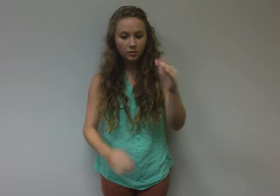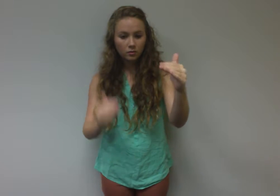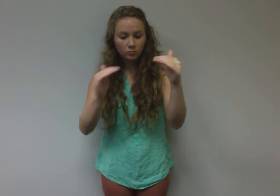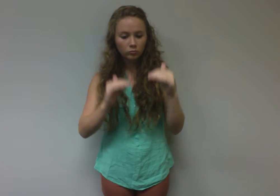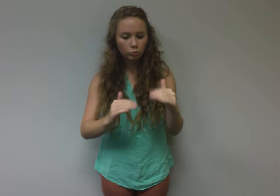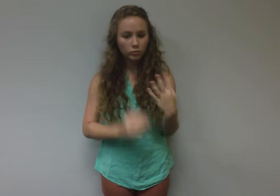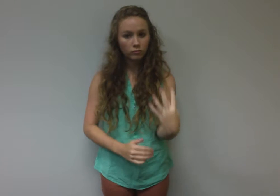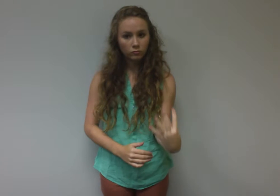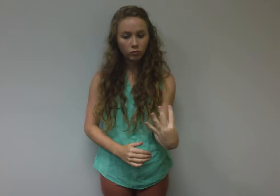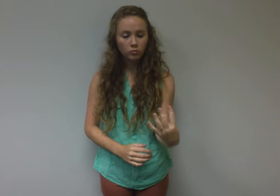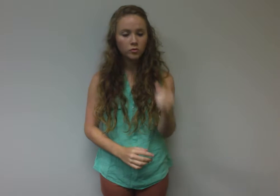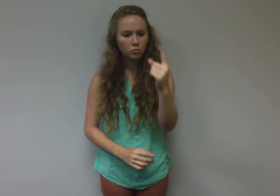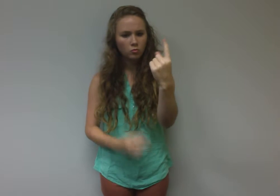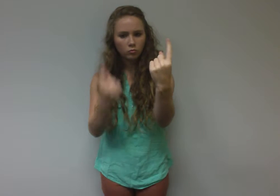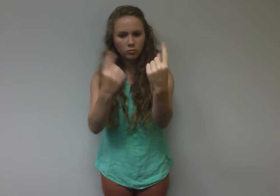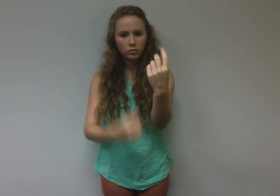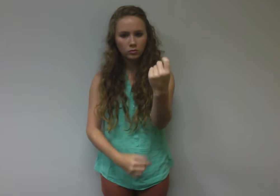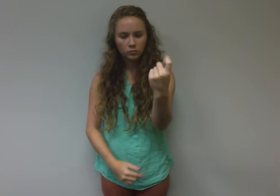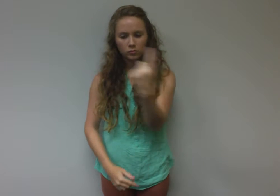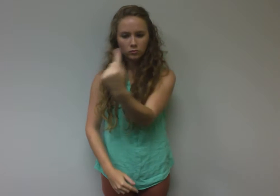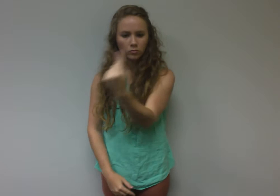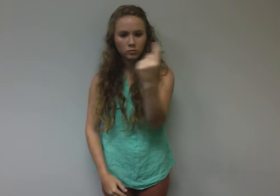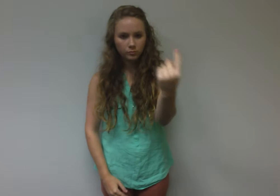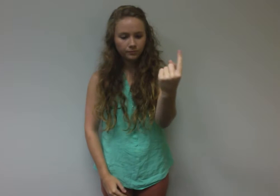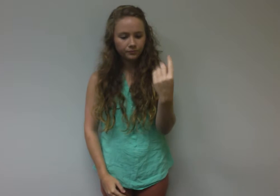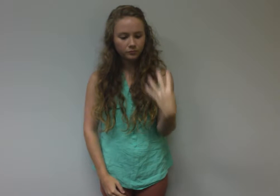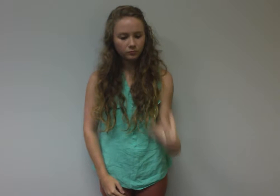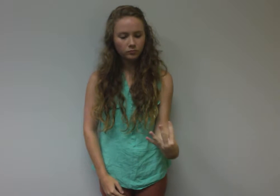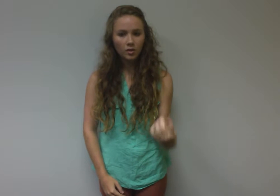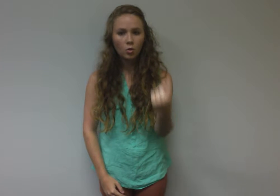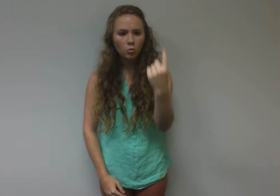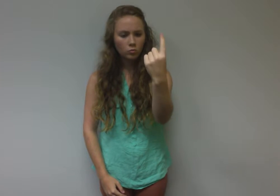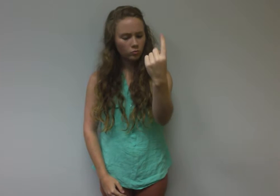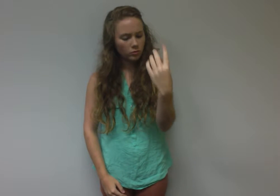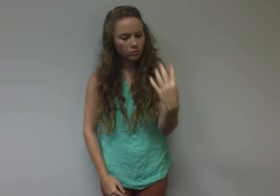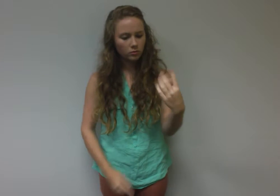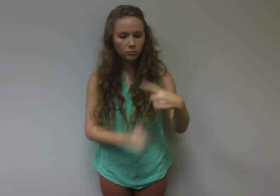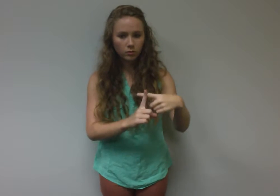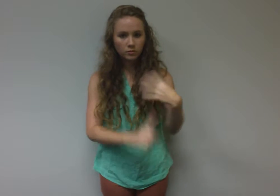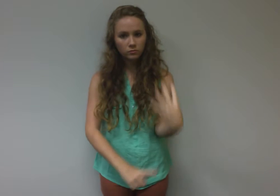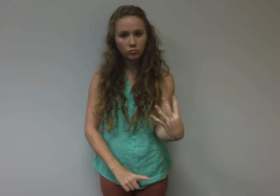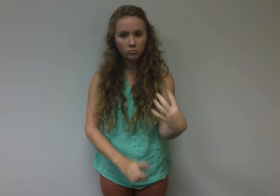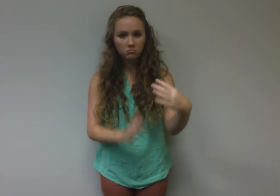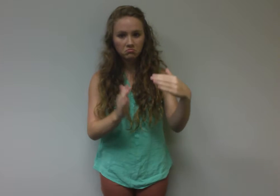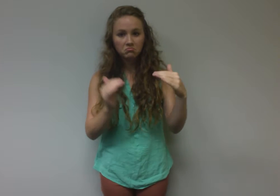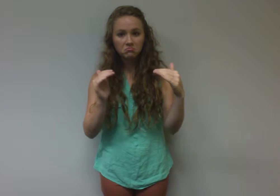right? Right? You know that 1 plus 4 is equal to 5. And that's all I did here. I just said this